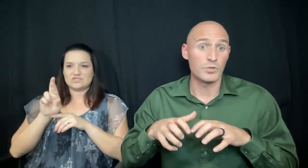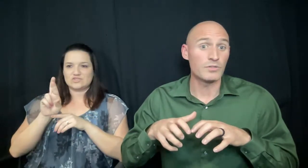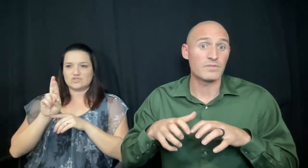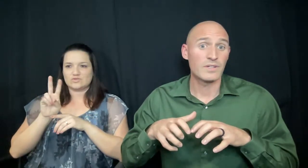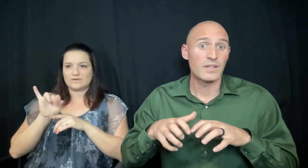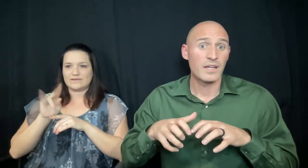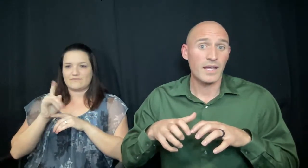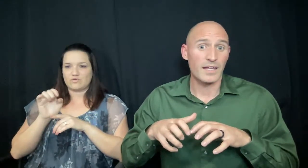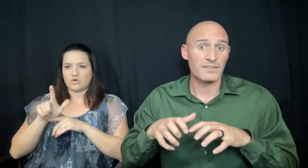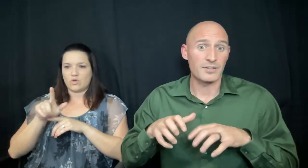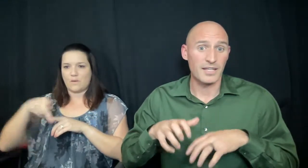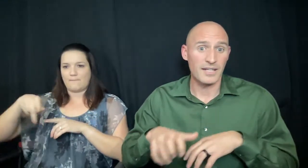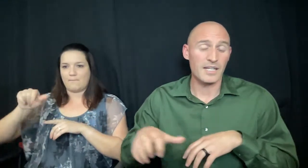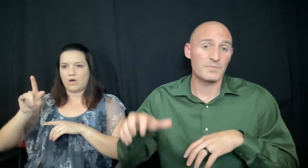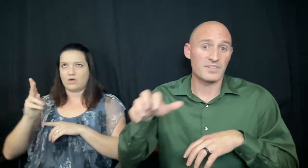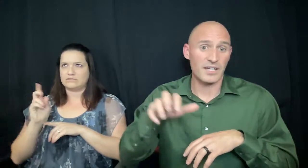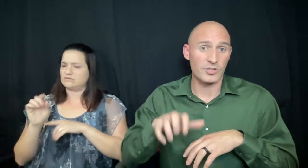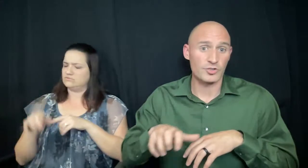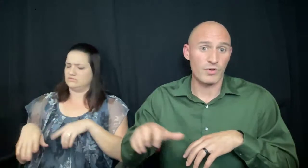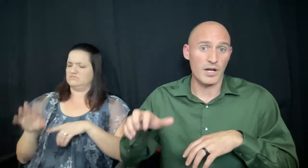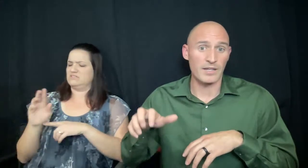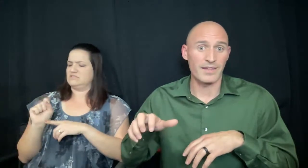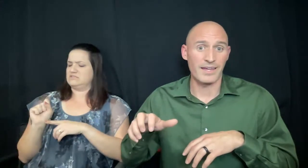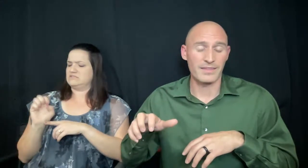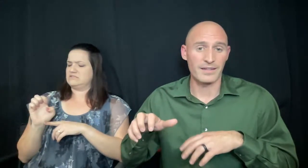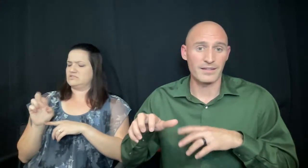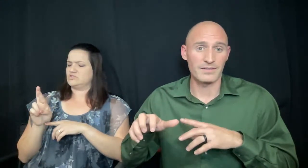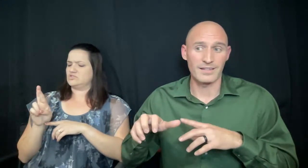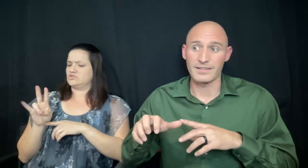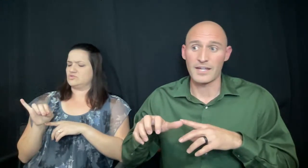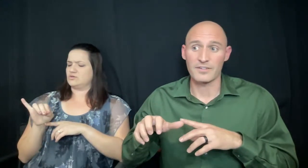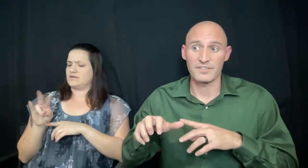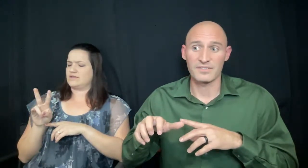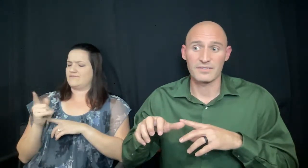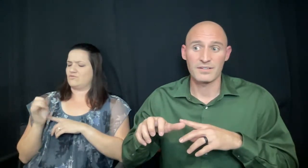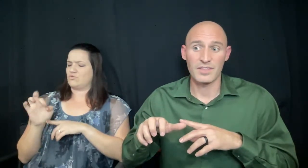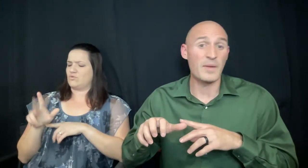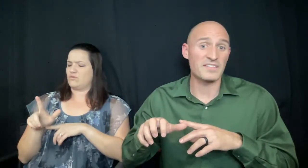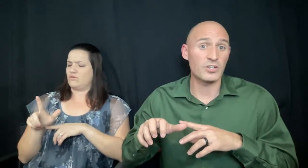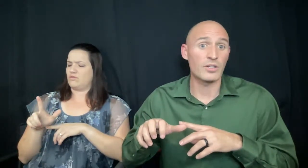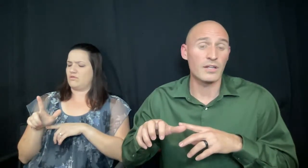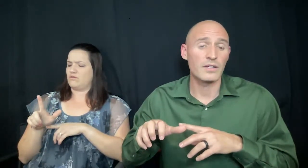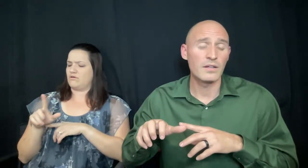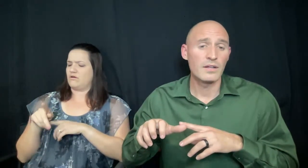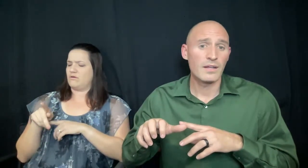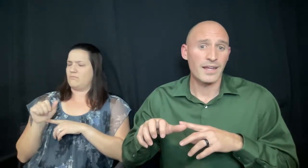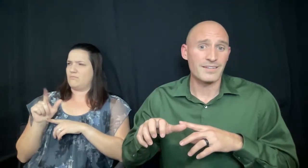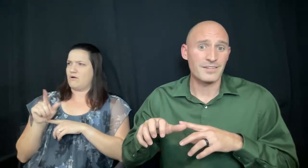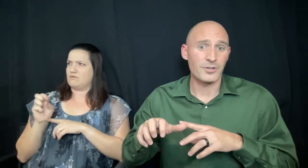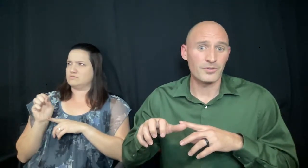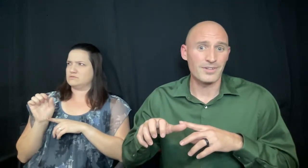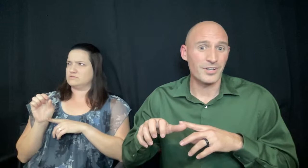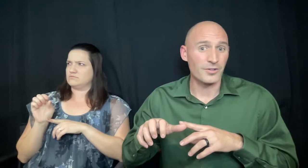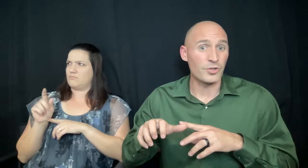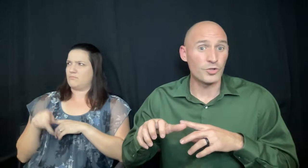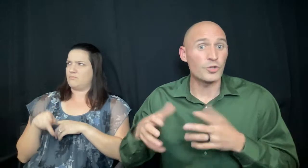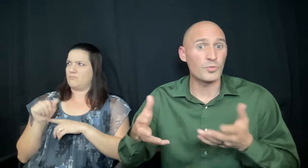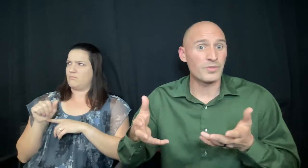move. And so he ended up just kind of drawing the letters the best he could. And so, you knew that